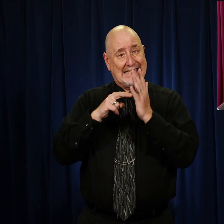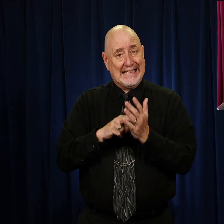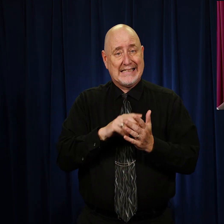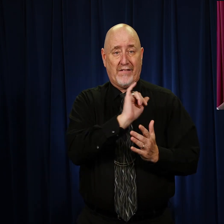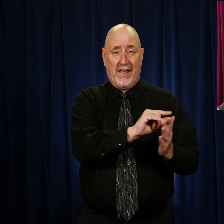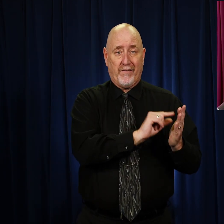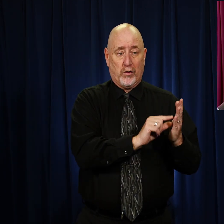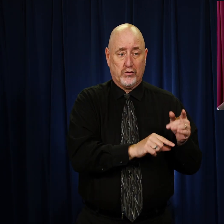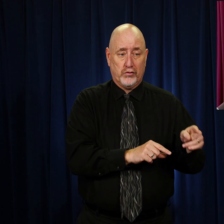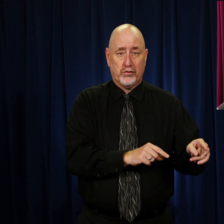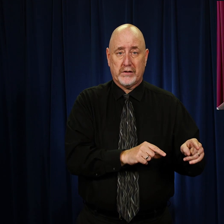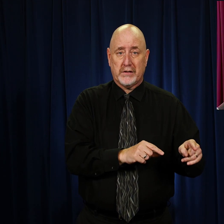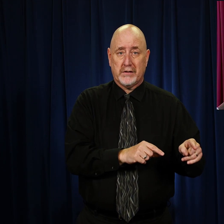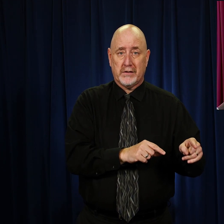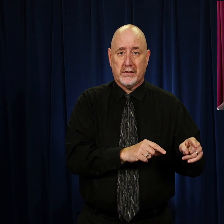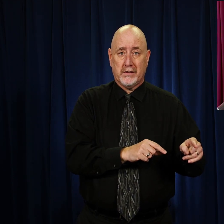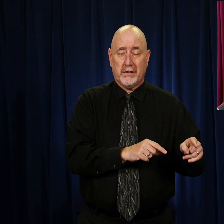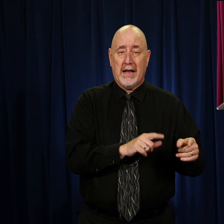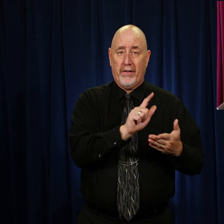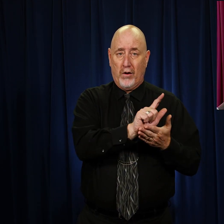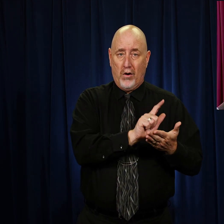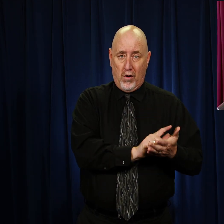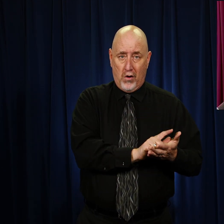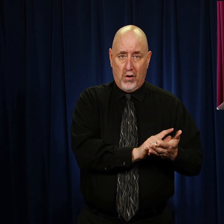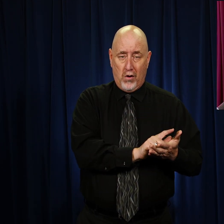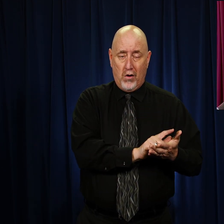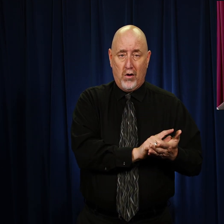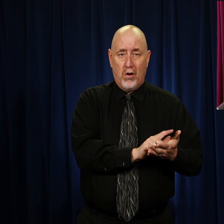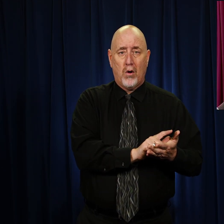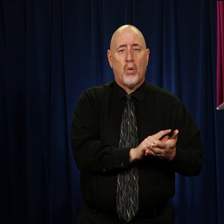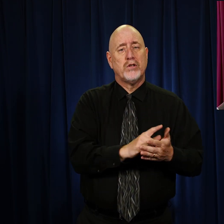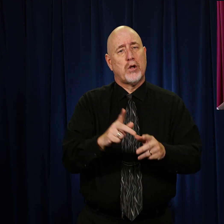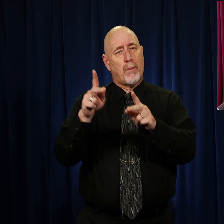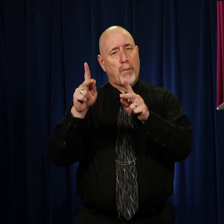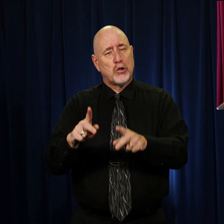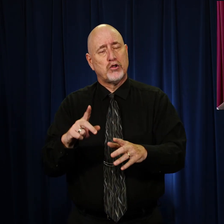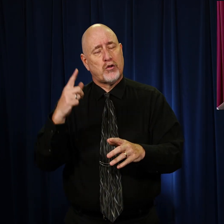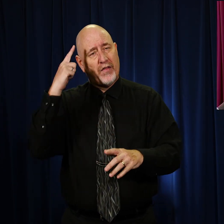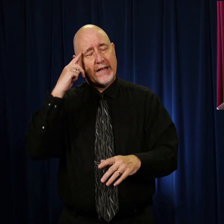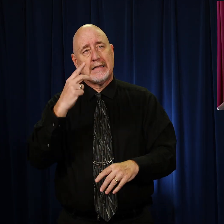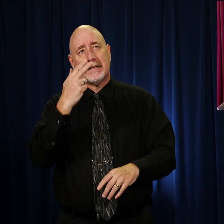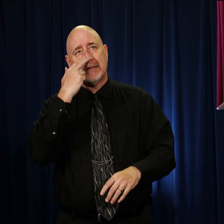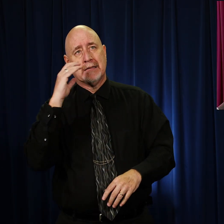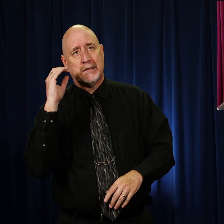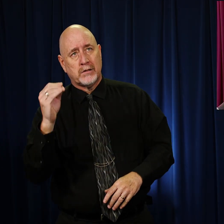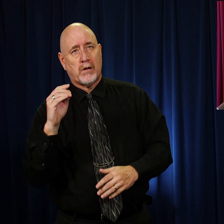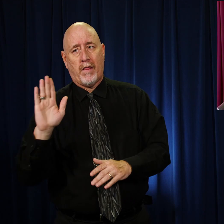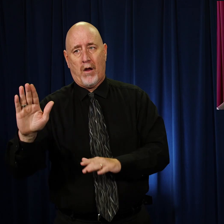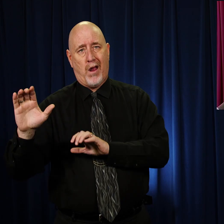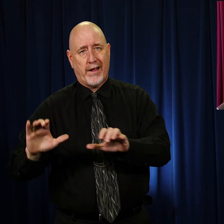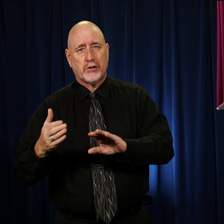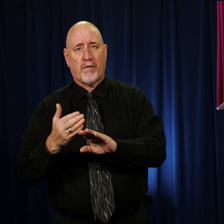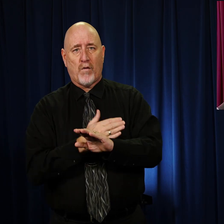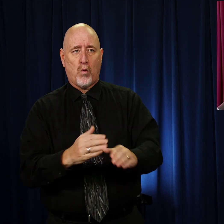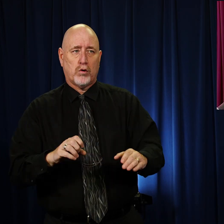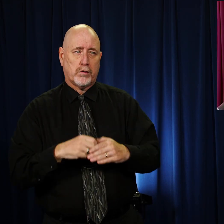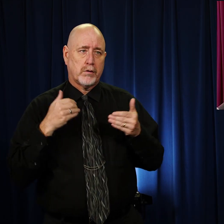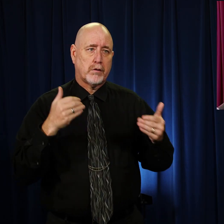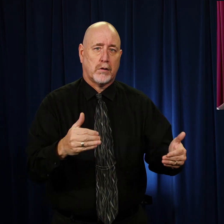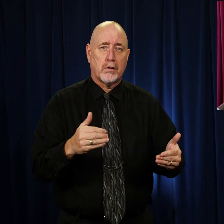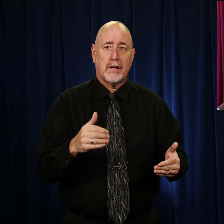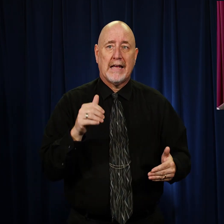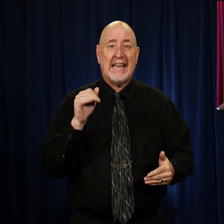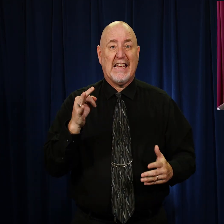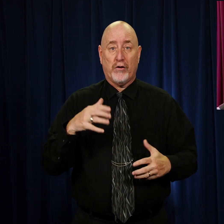of this passage and the original intent of this law was to get a person to think seriously about what they're doing before they do it. If